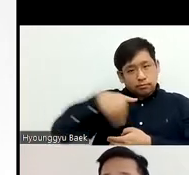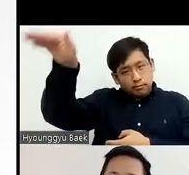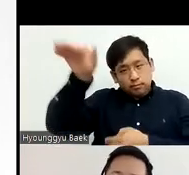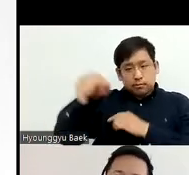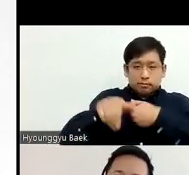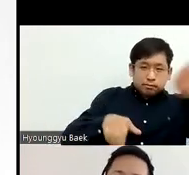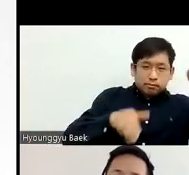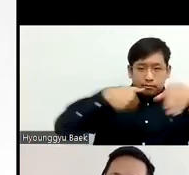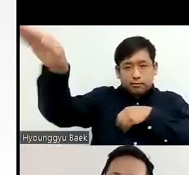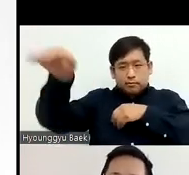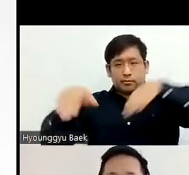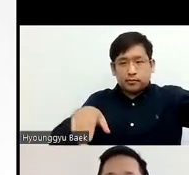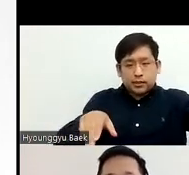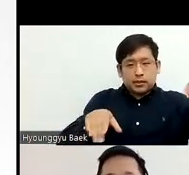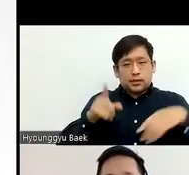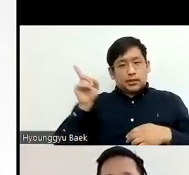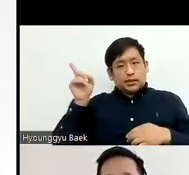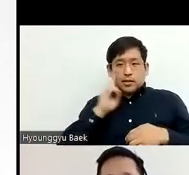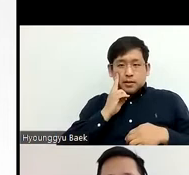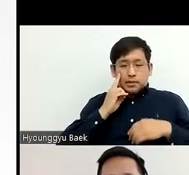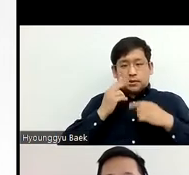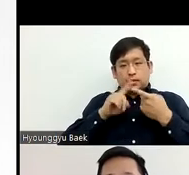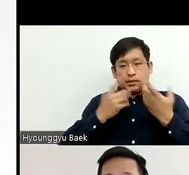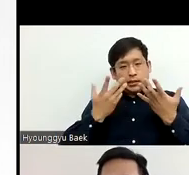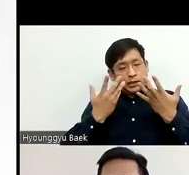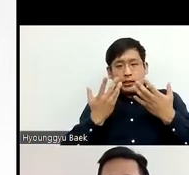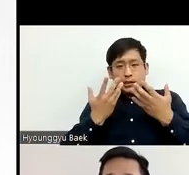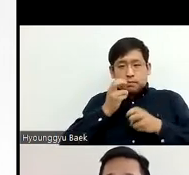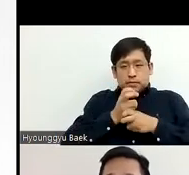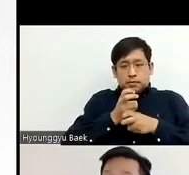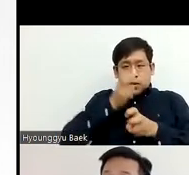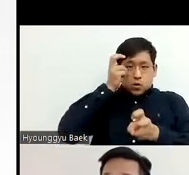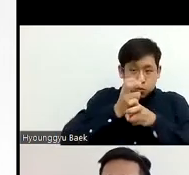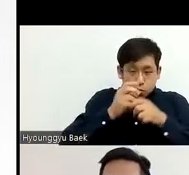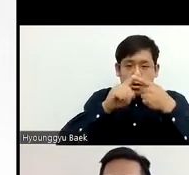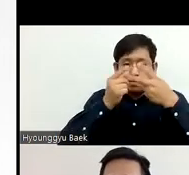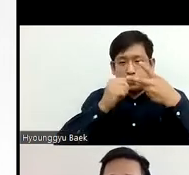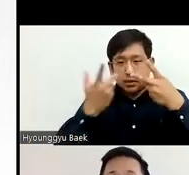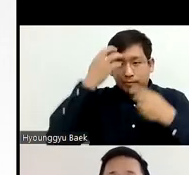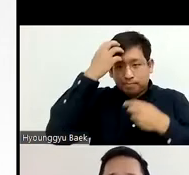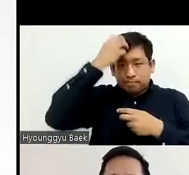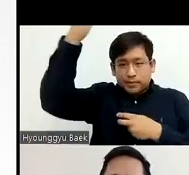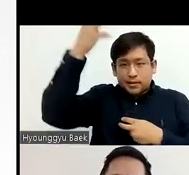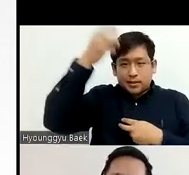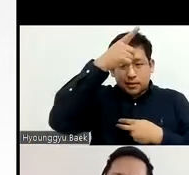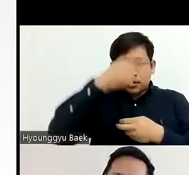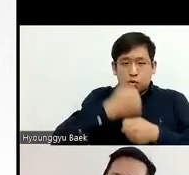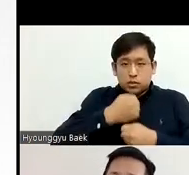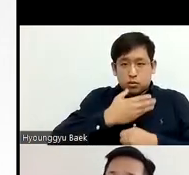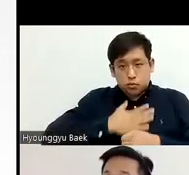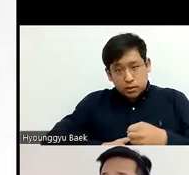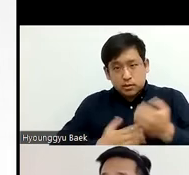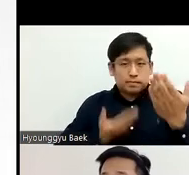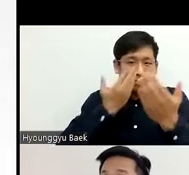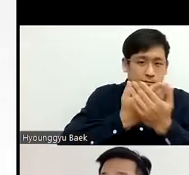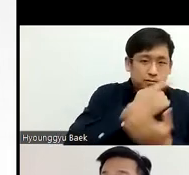why they do not want to hire a deaf person into their organization. And this creates a lot of problem that